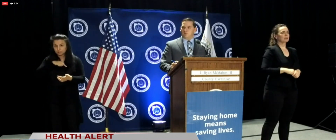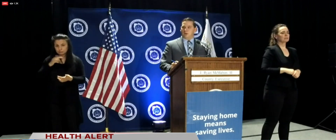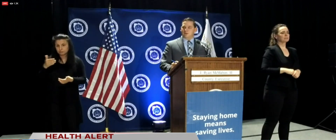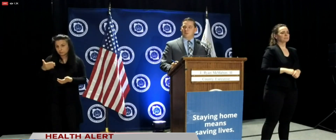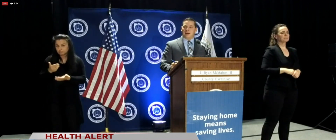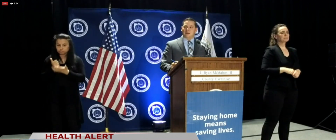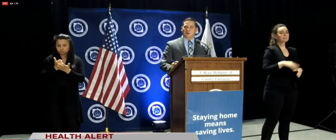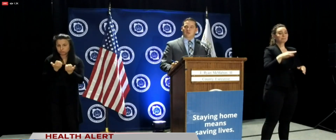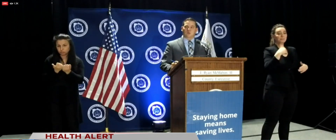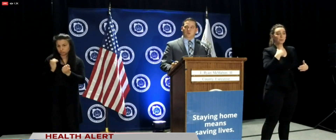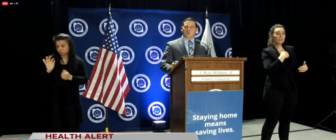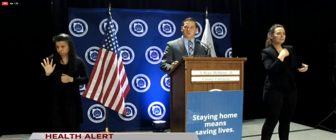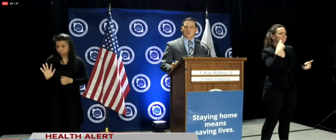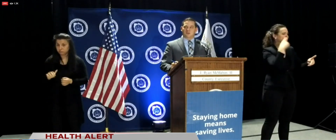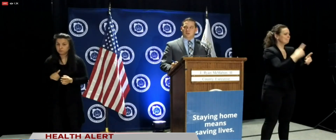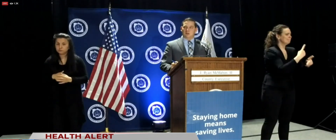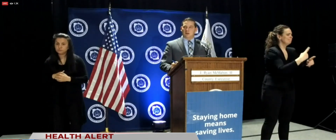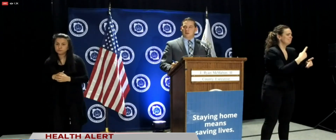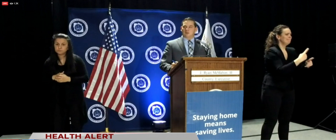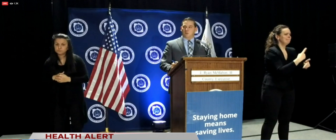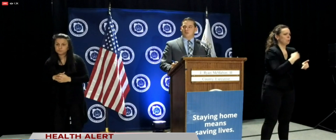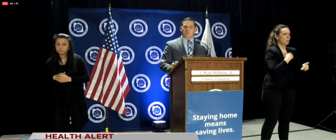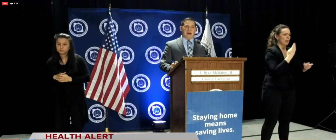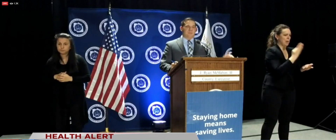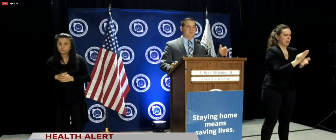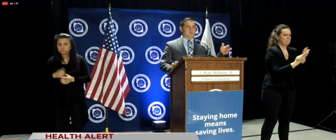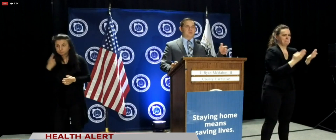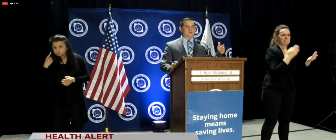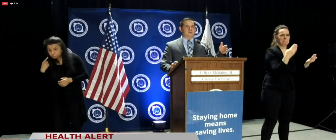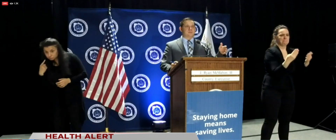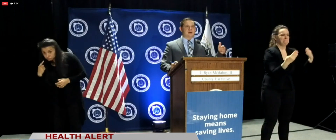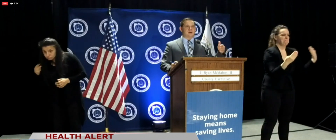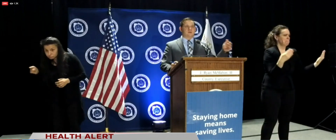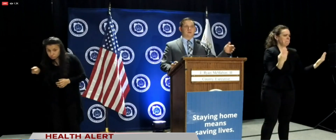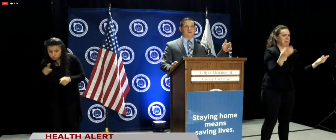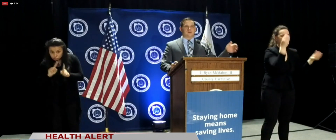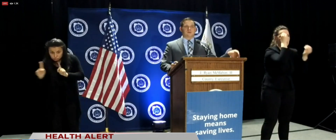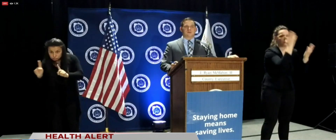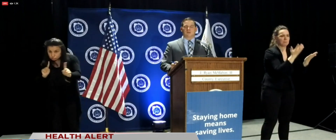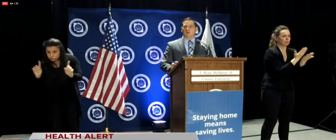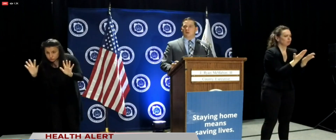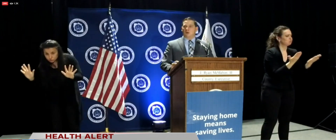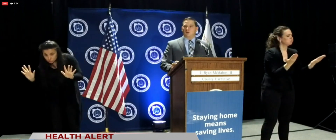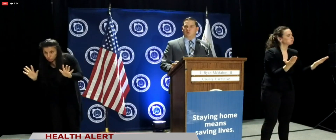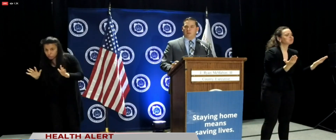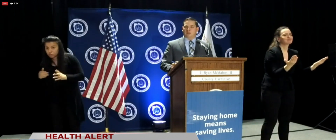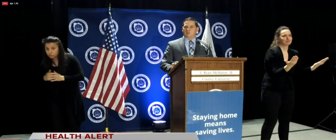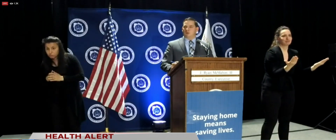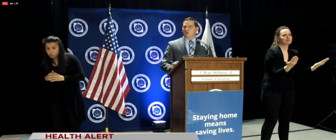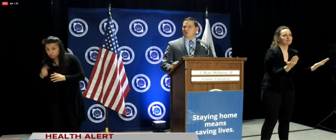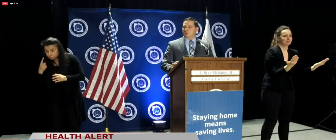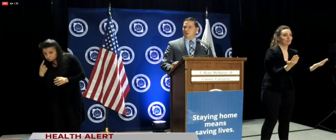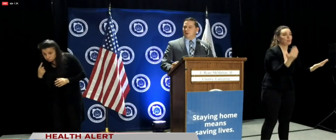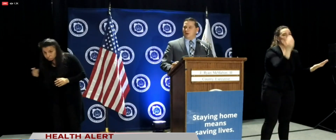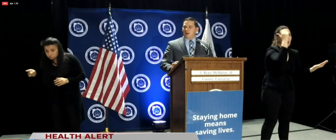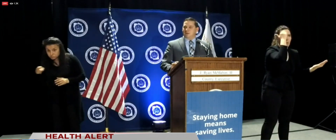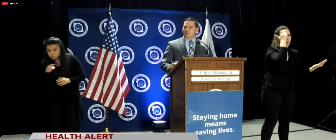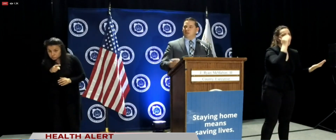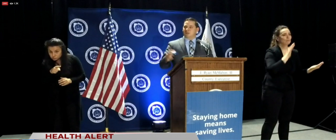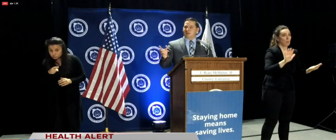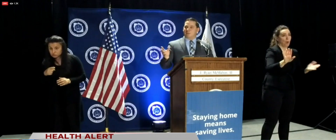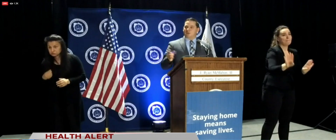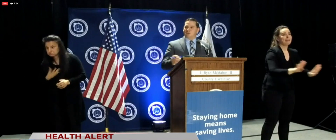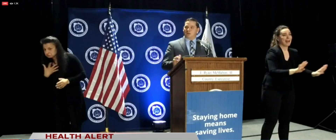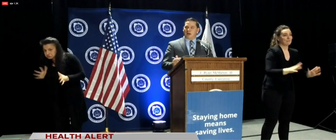in different ways to monitor social distancing. This wasn't a popular business, monitoring social distancing over the past few years. It's